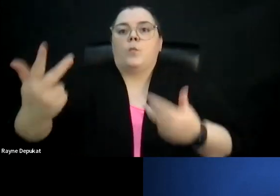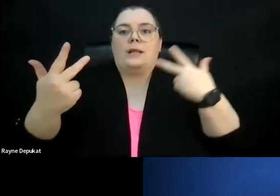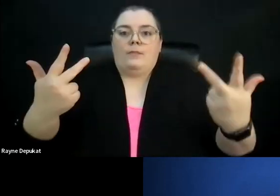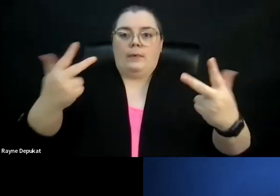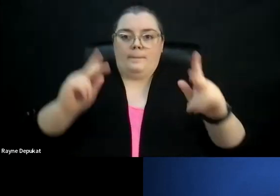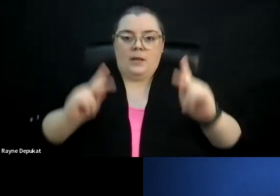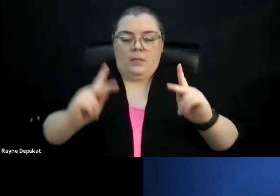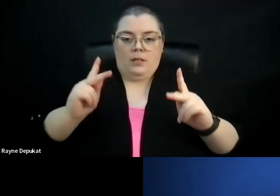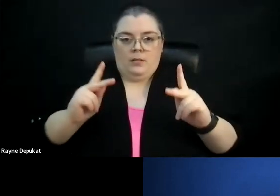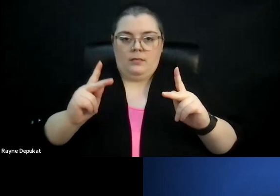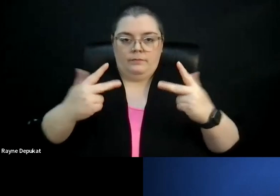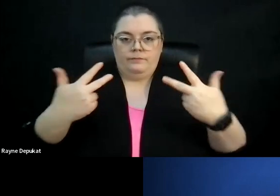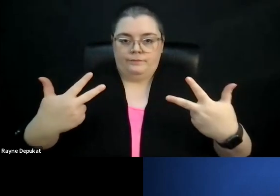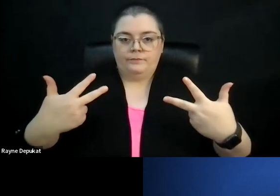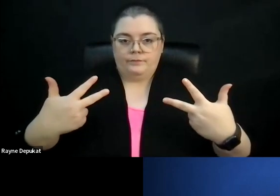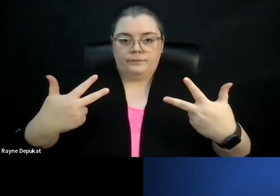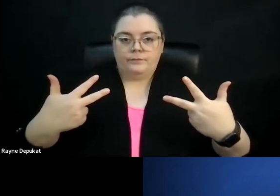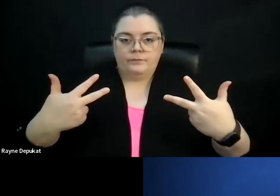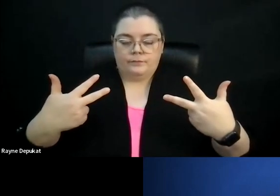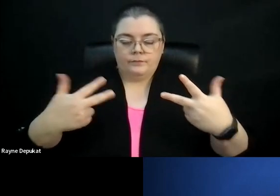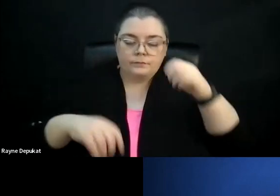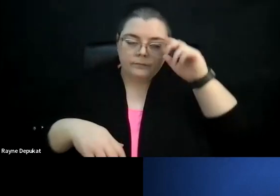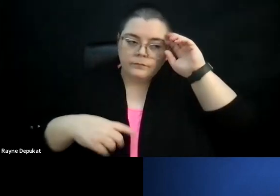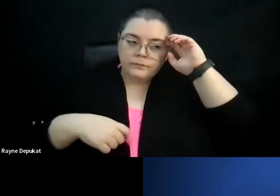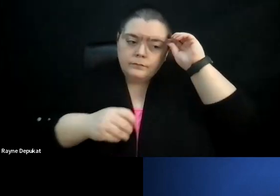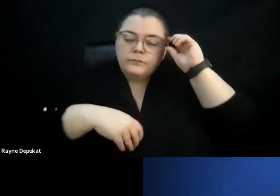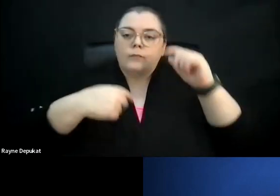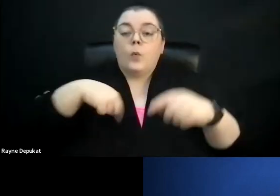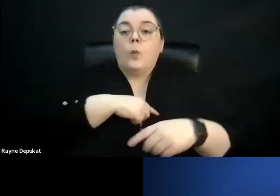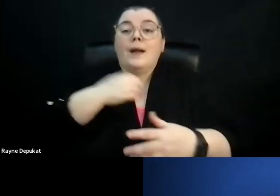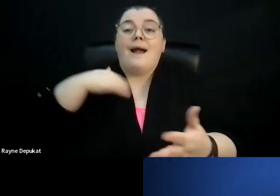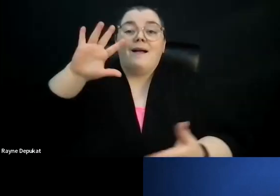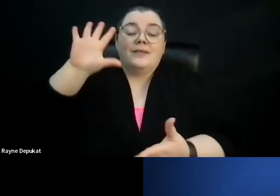last committee meeting, and each work group had 3 committee members in it apiece.